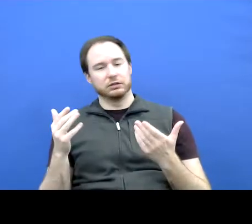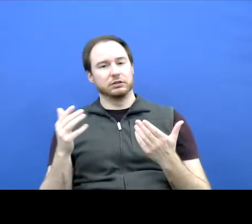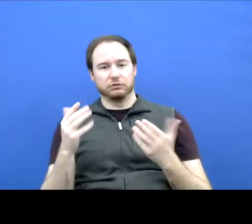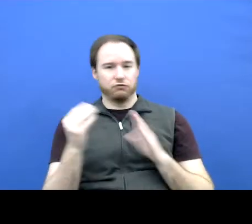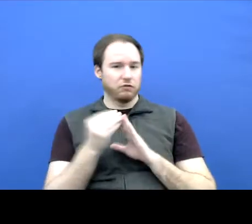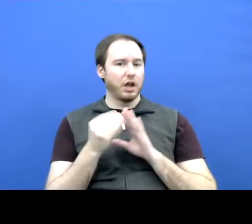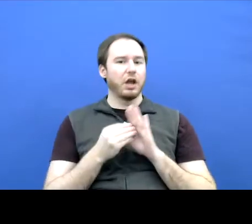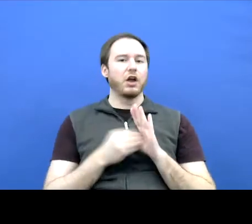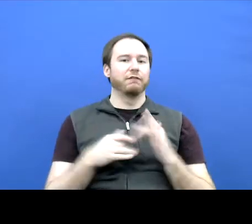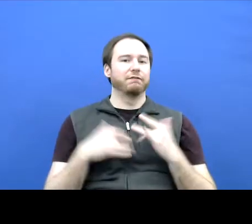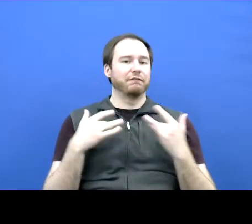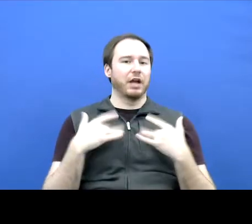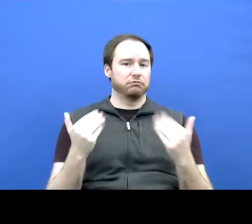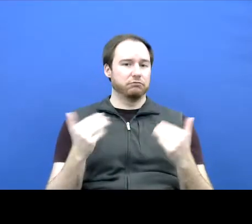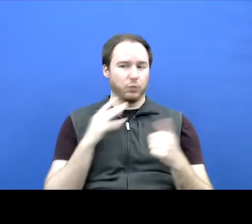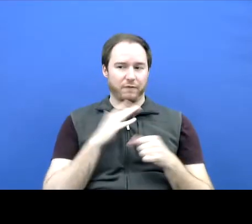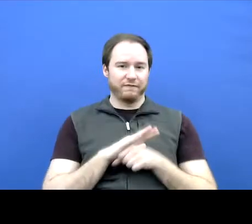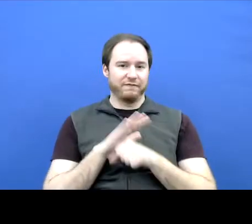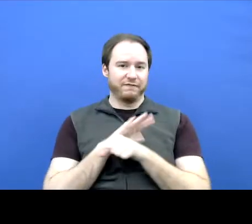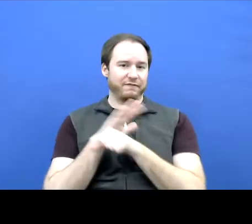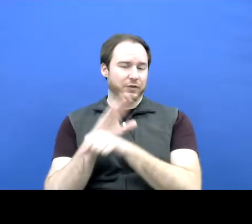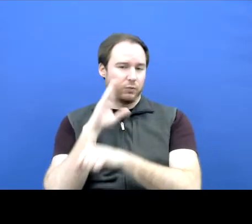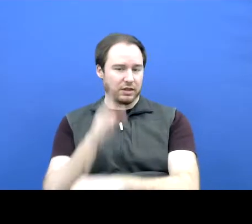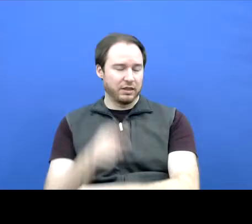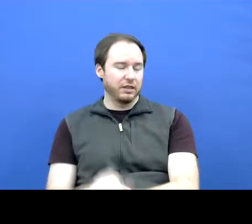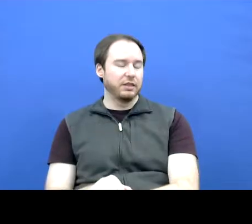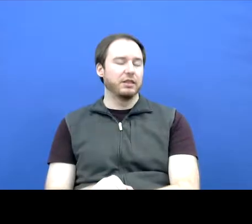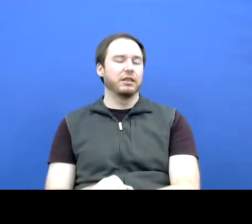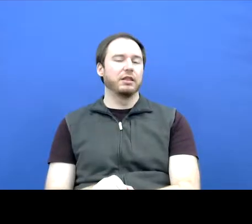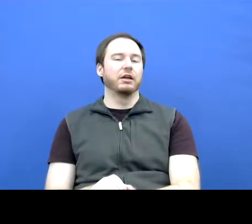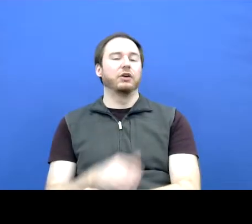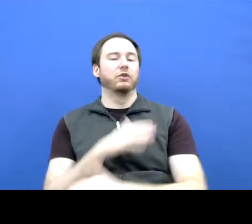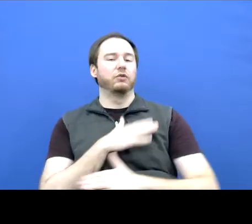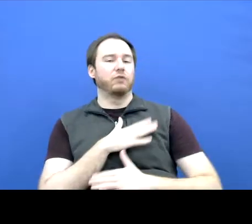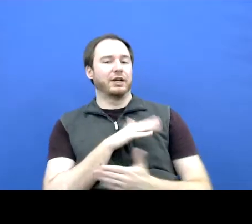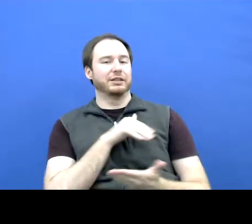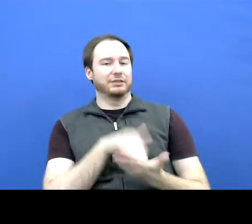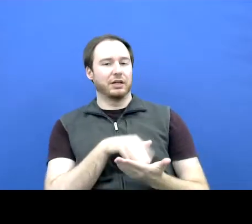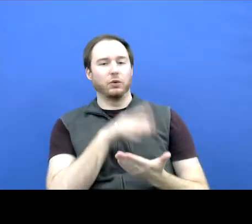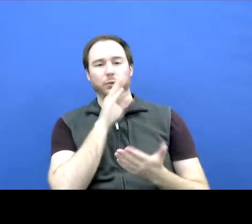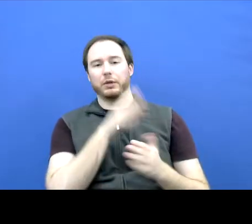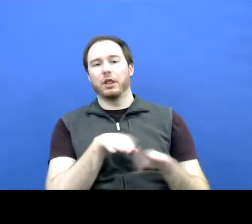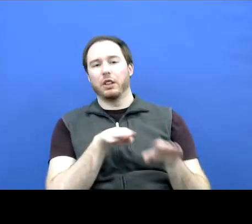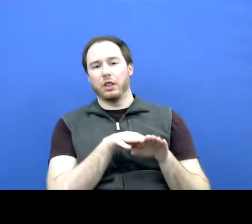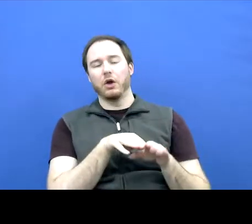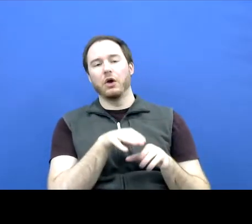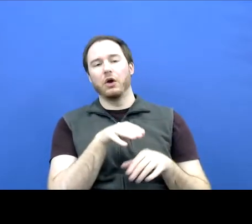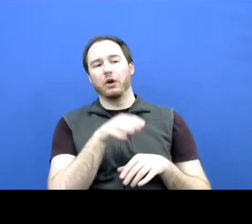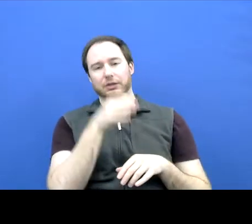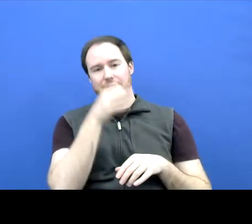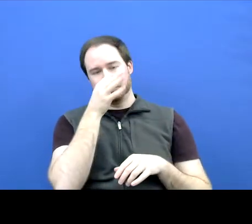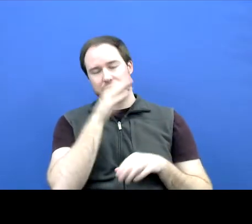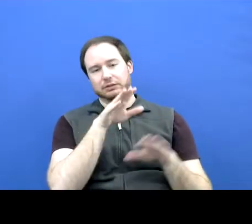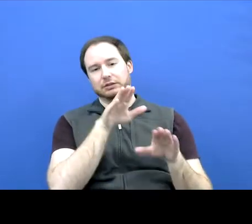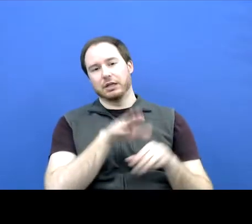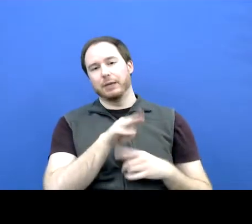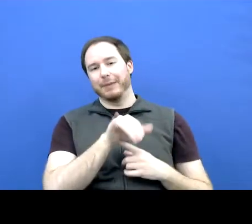quick. So don't hesitate to register. The rec center will be closed on Sunday,